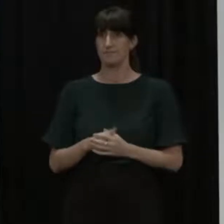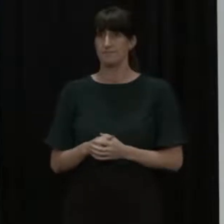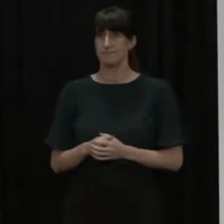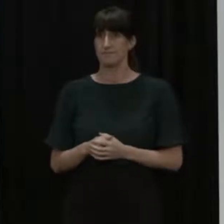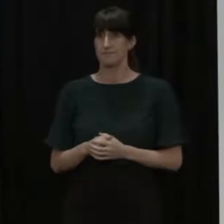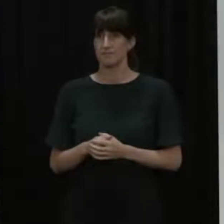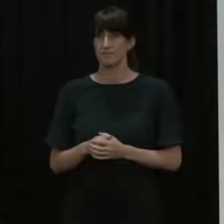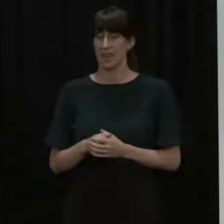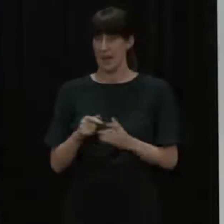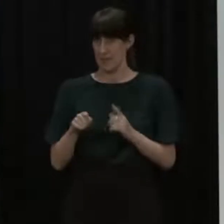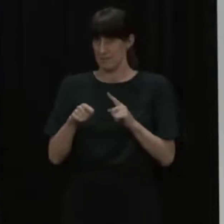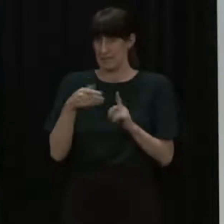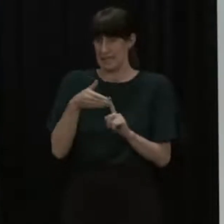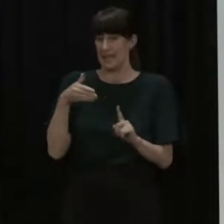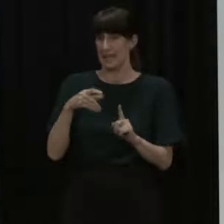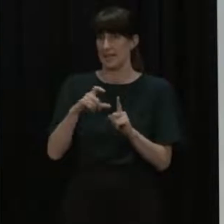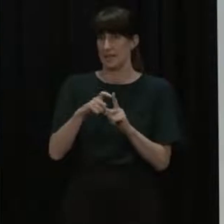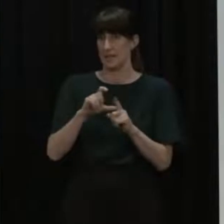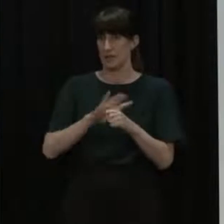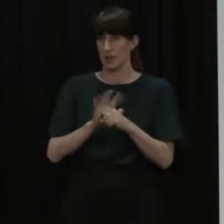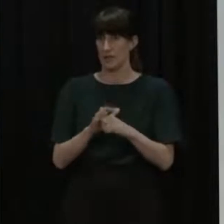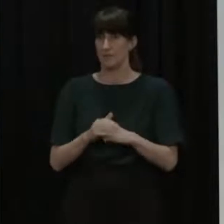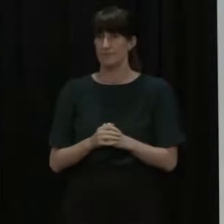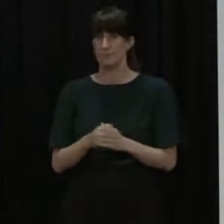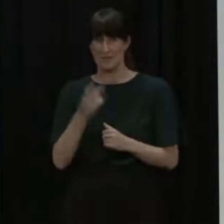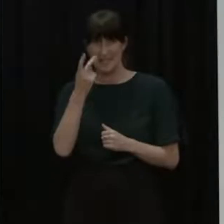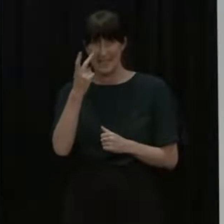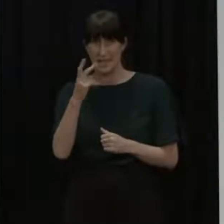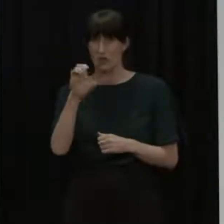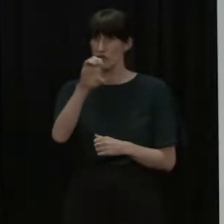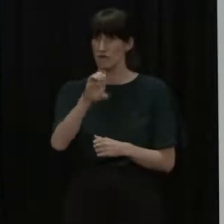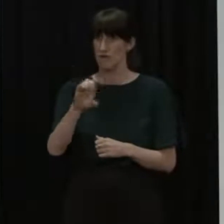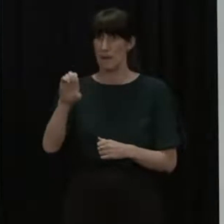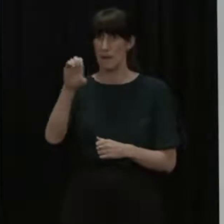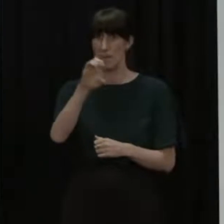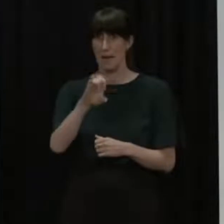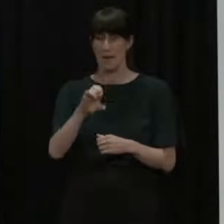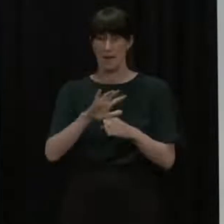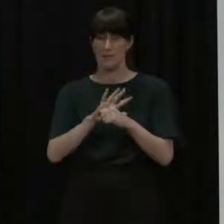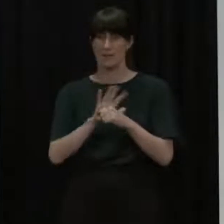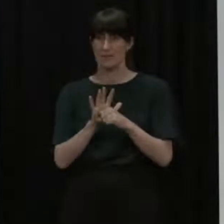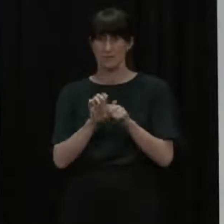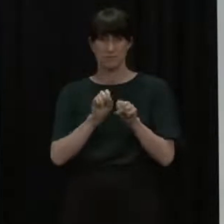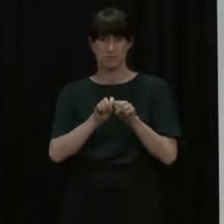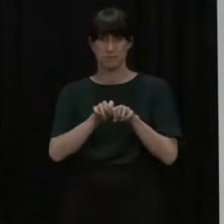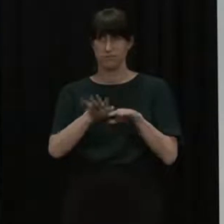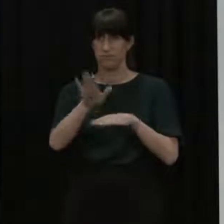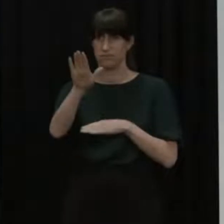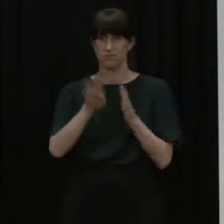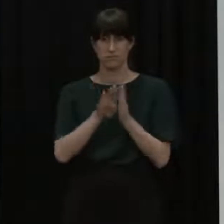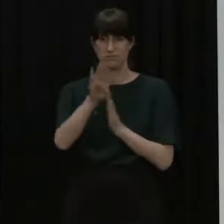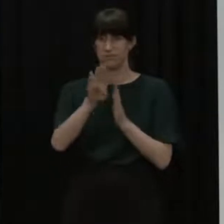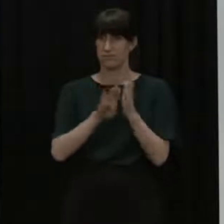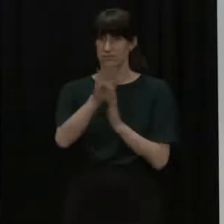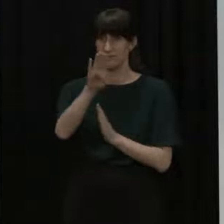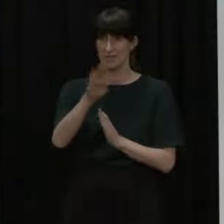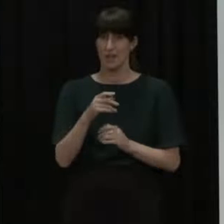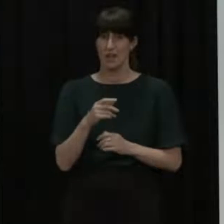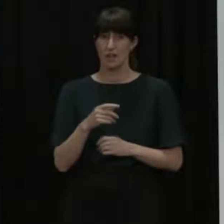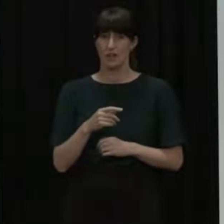seeing COVID-19 cases in Europe continuing to surge, with reports of more than 2.2 million cases